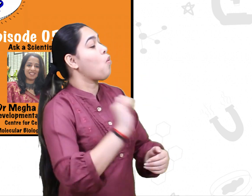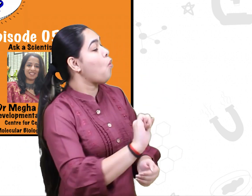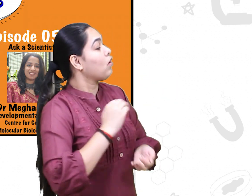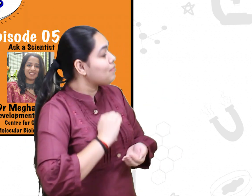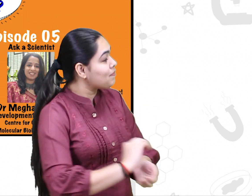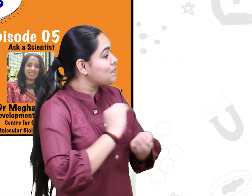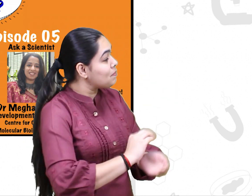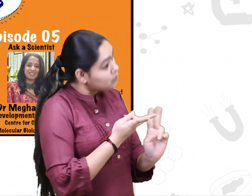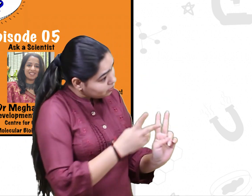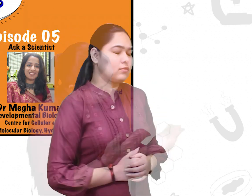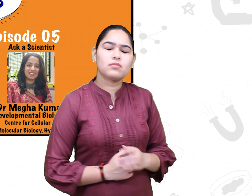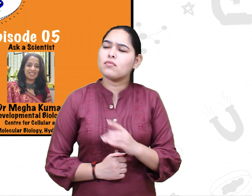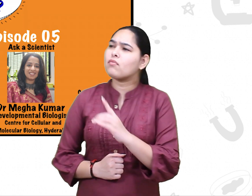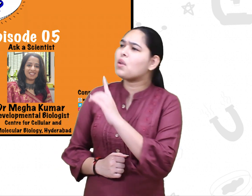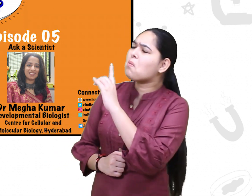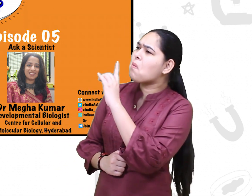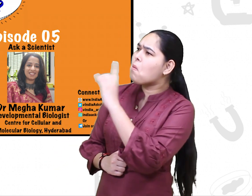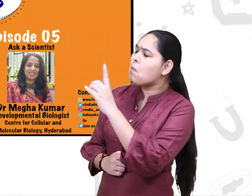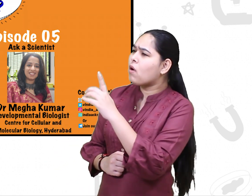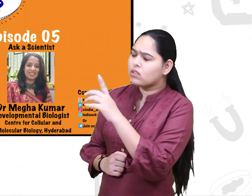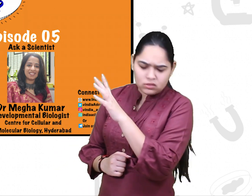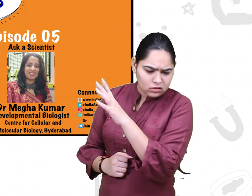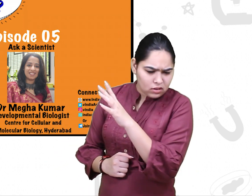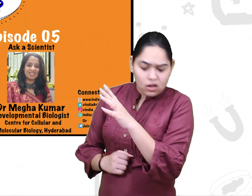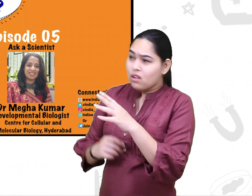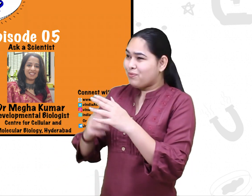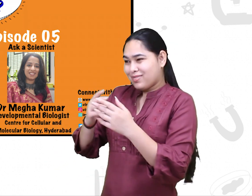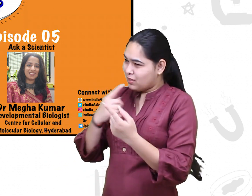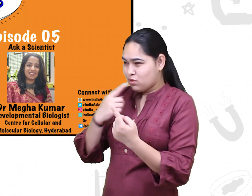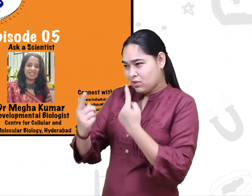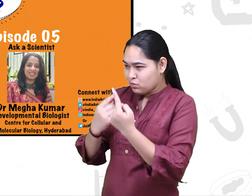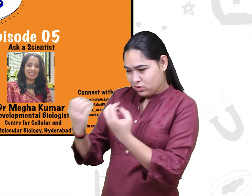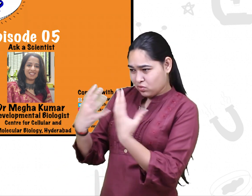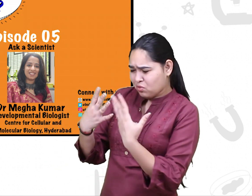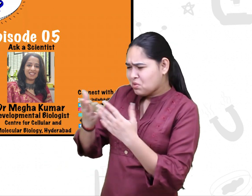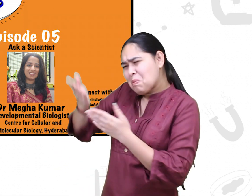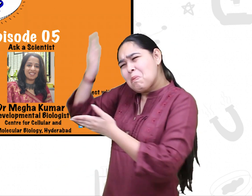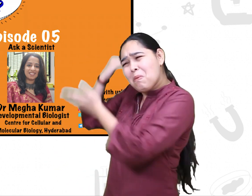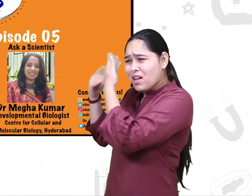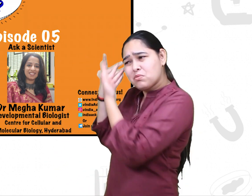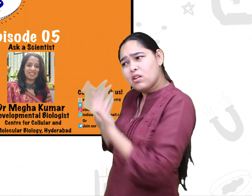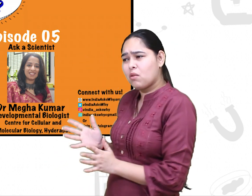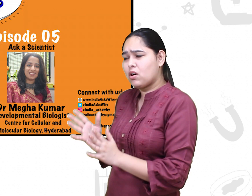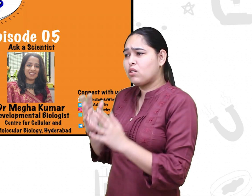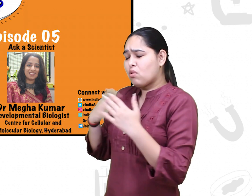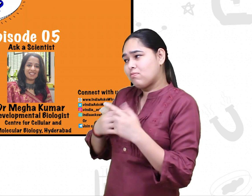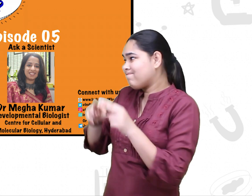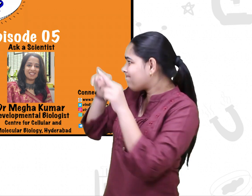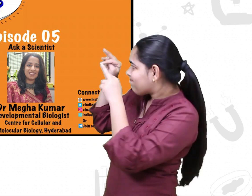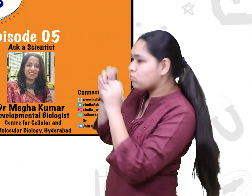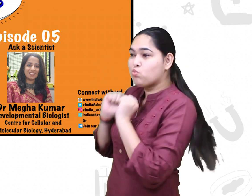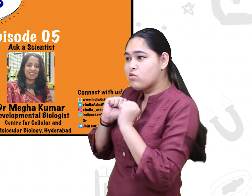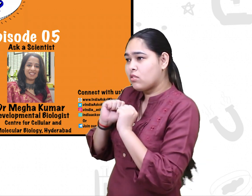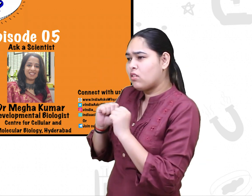others and reproduced more snake babies like itself. And those limbless snake babies